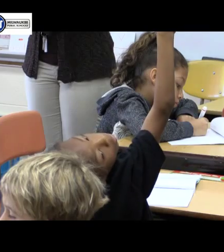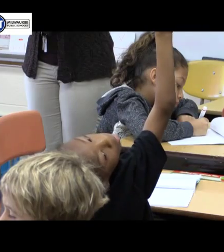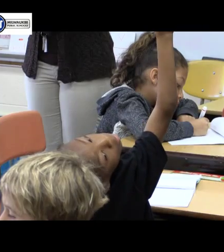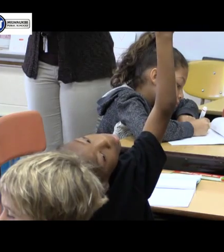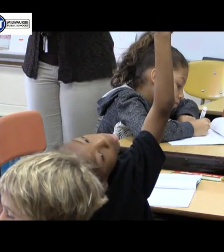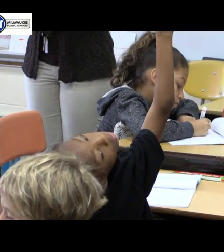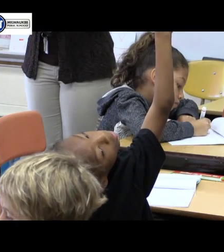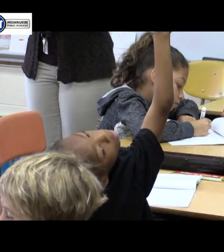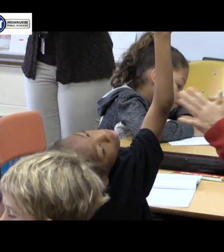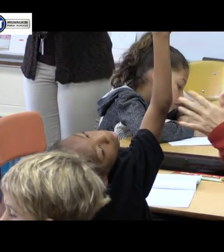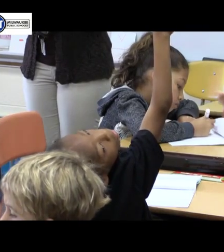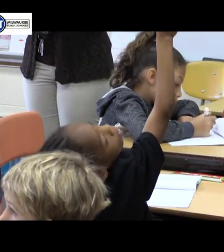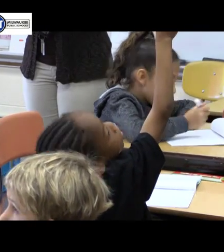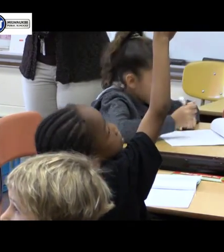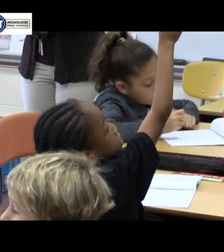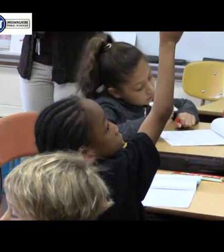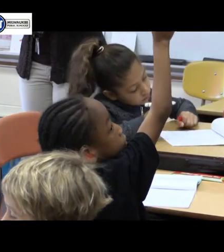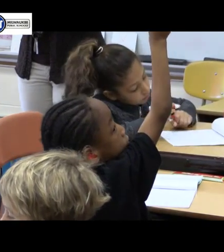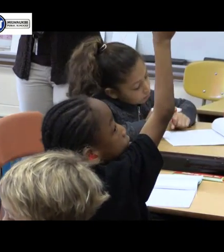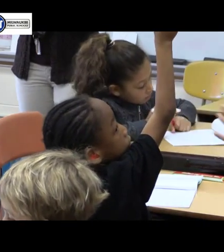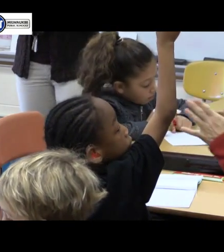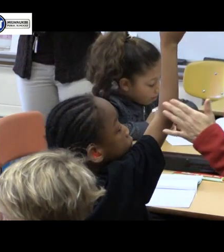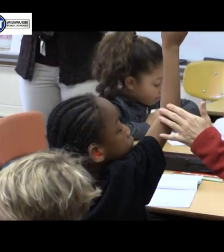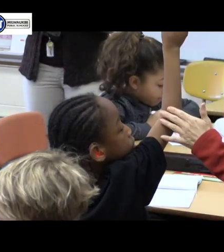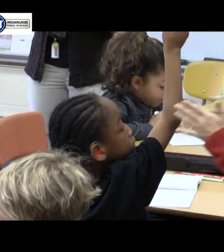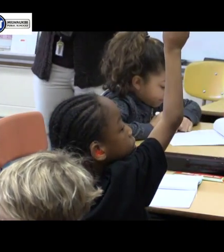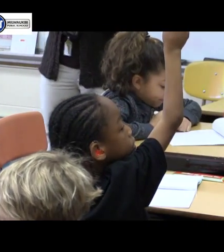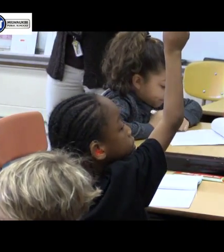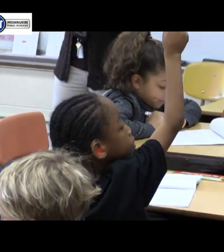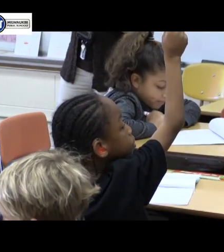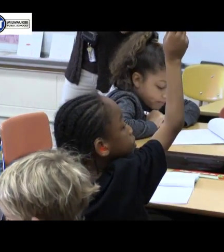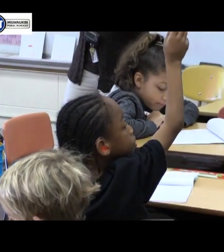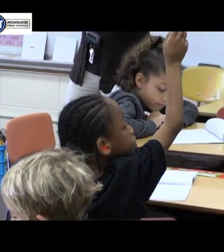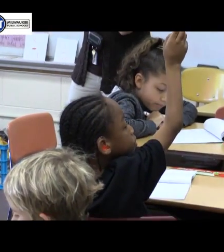on. We have one more letter to do.